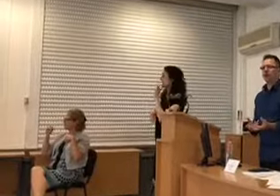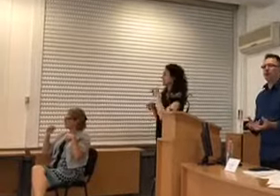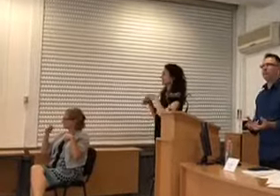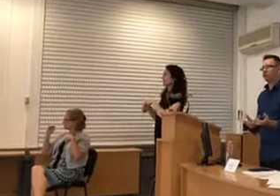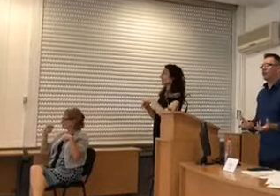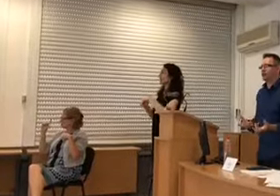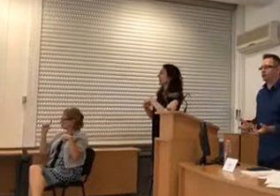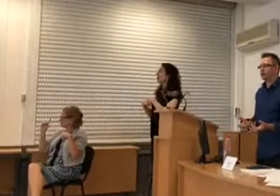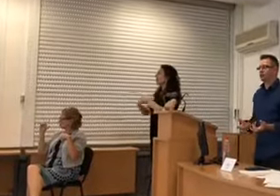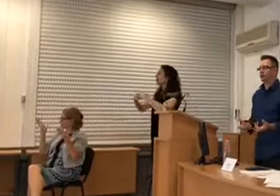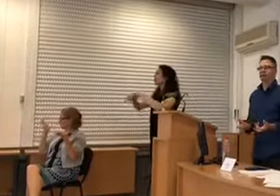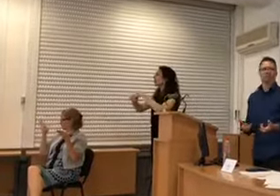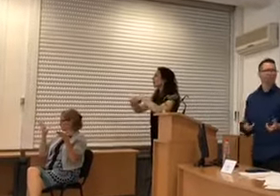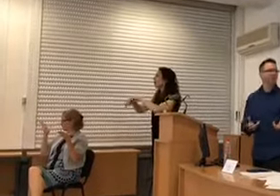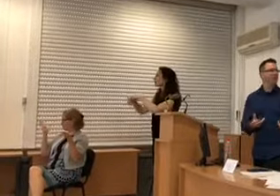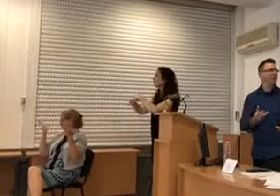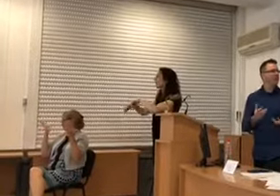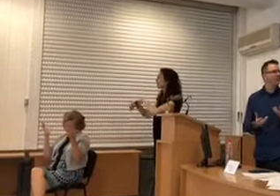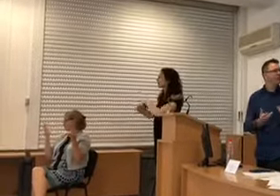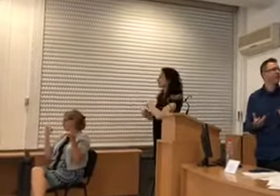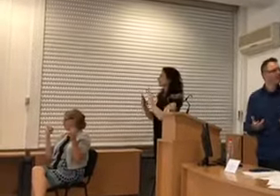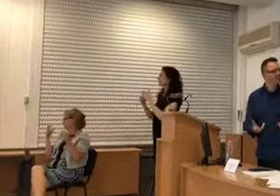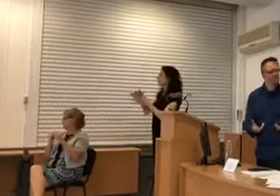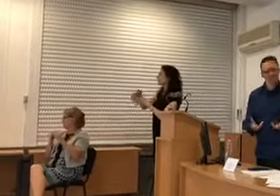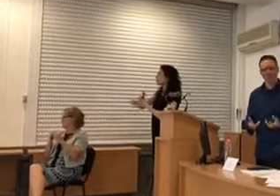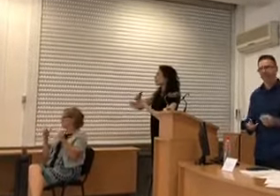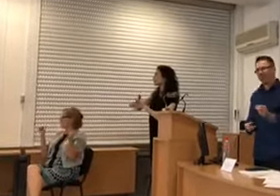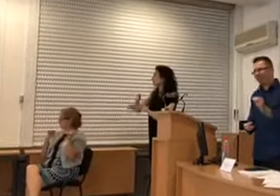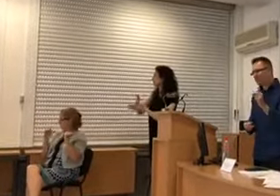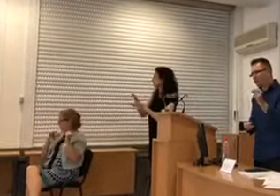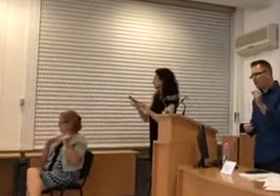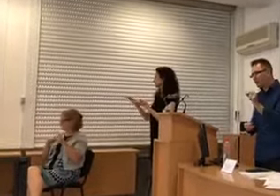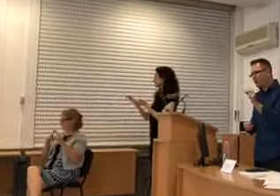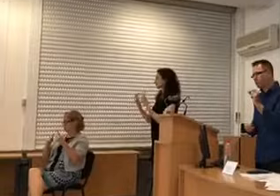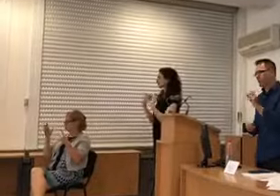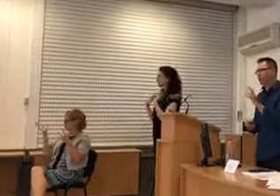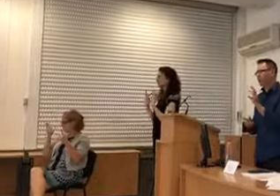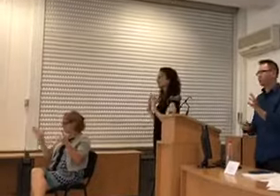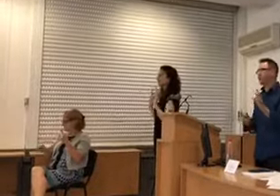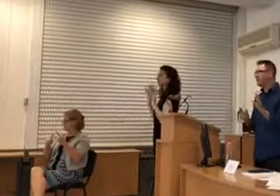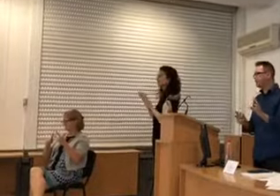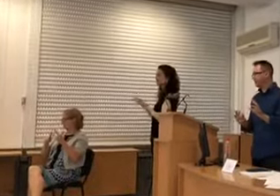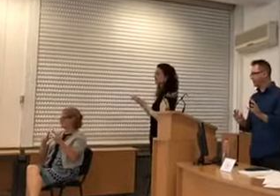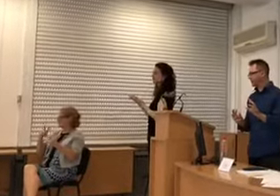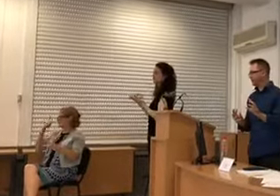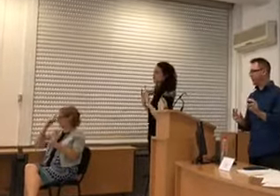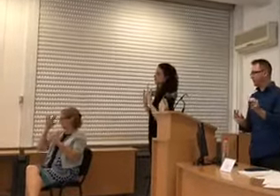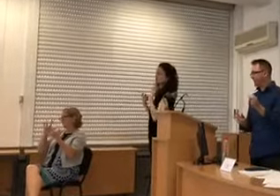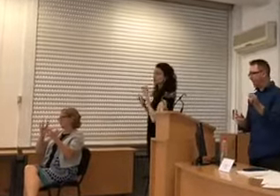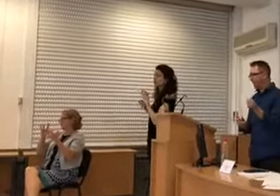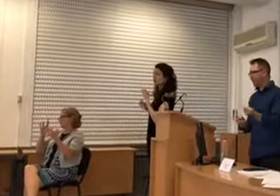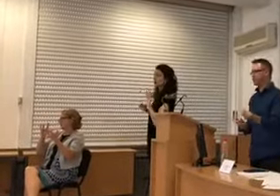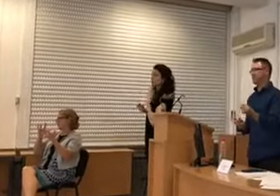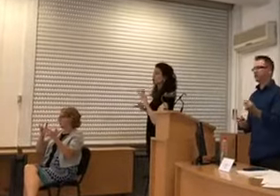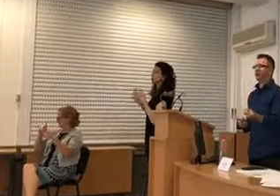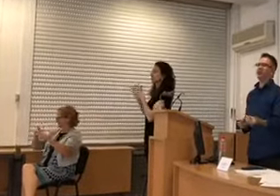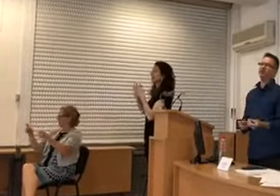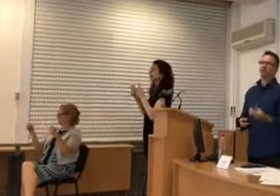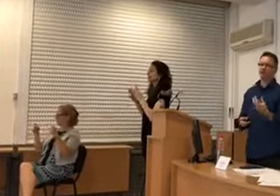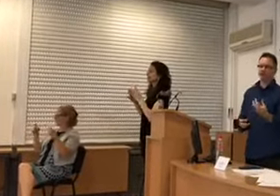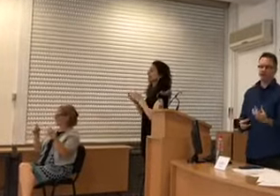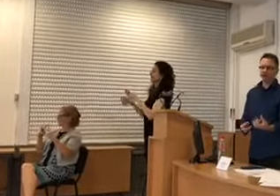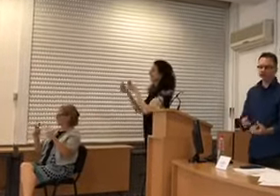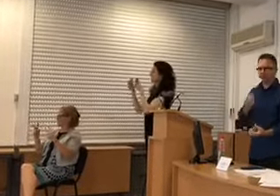sexual services, sexual performance in big, because the internet gives